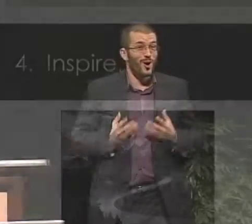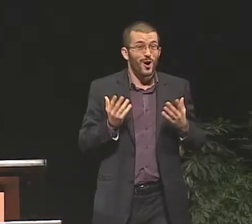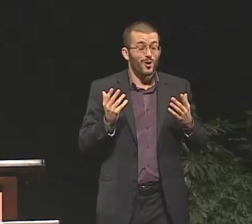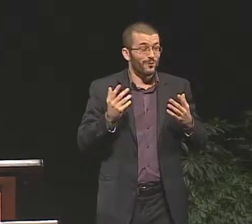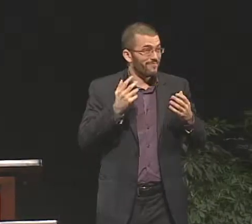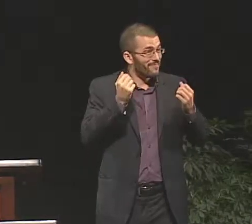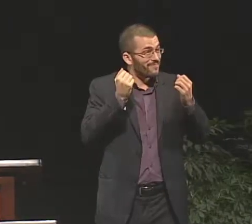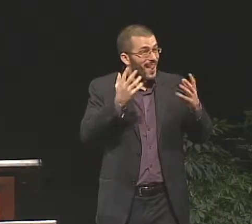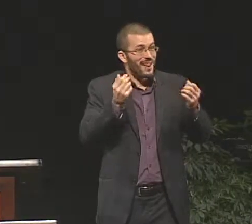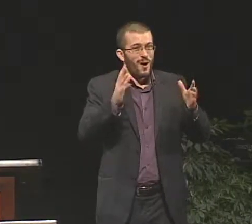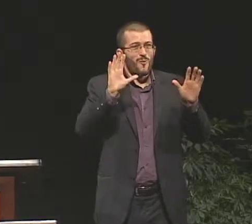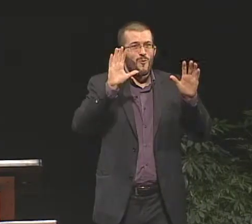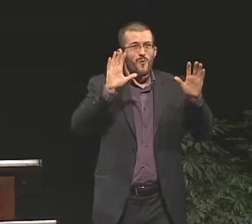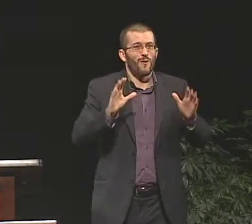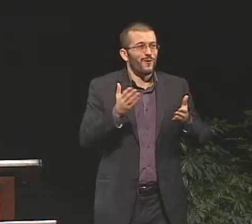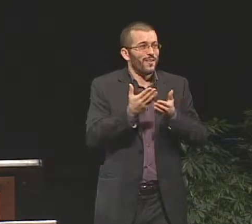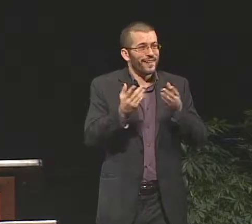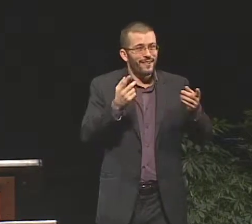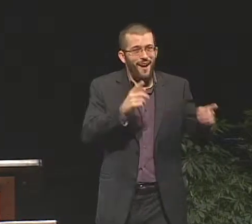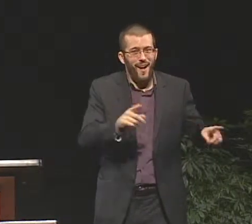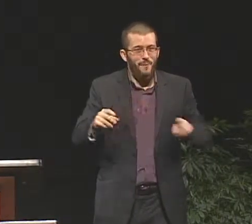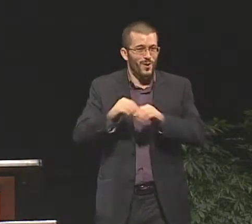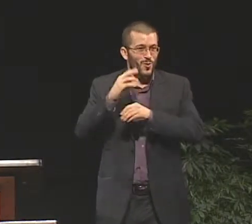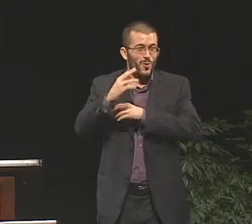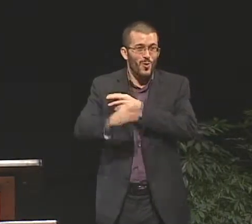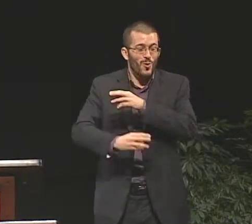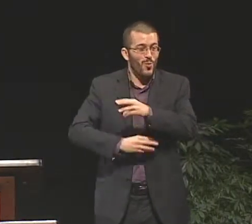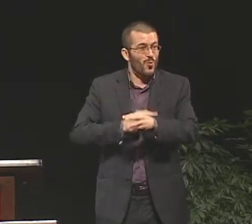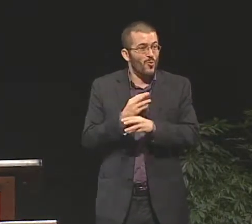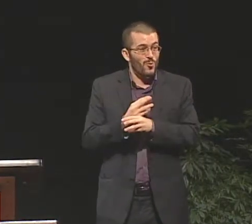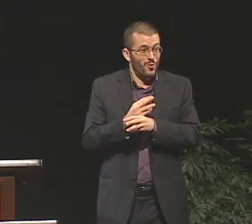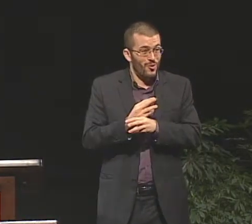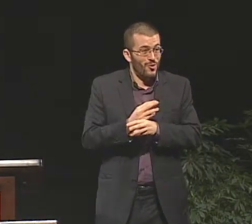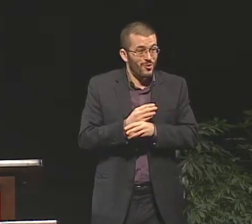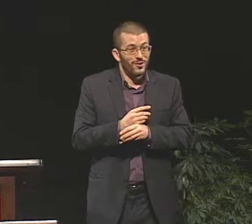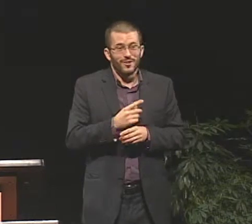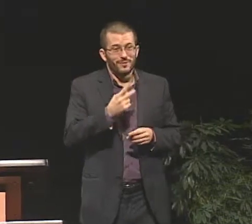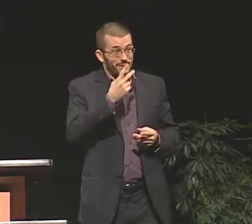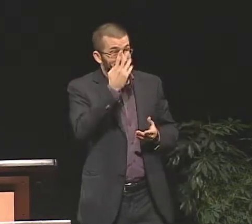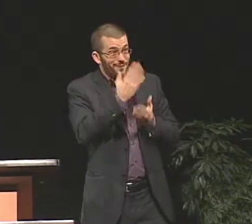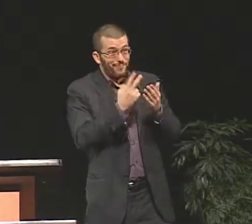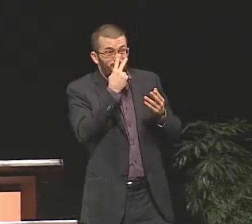Once again, inspire. So many wonderful things happen in the world.